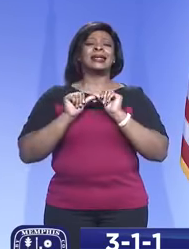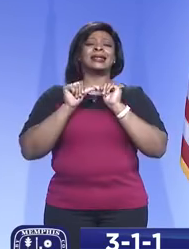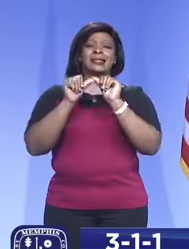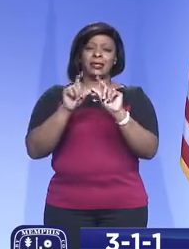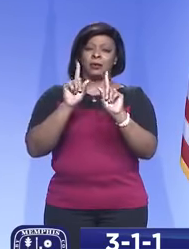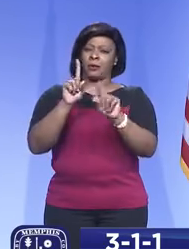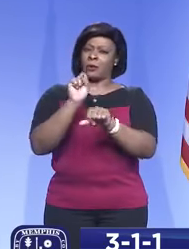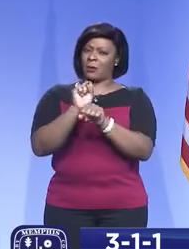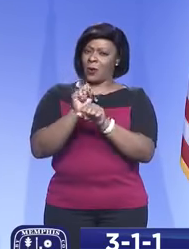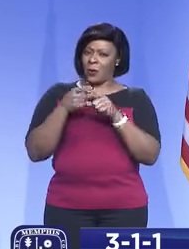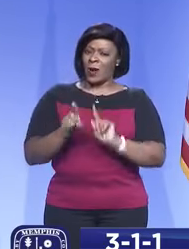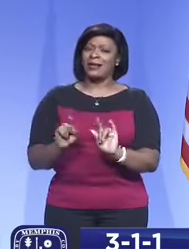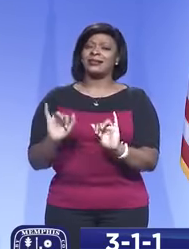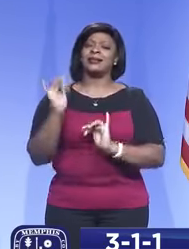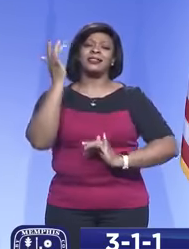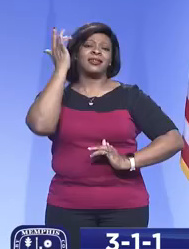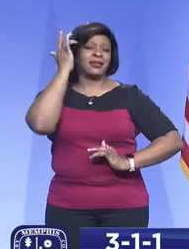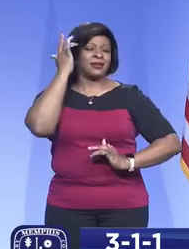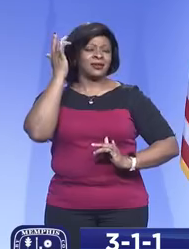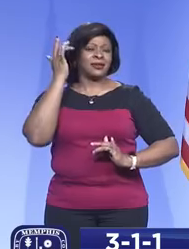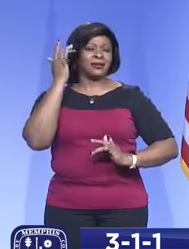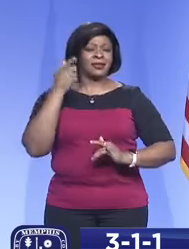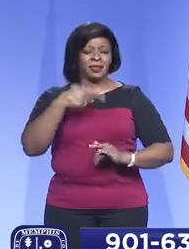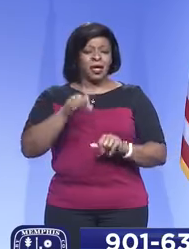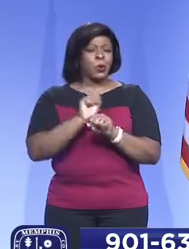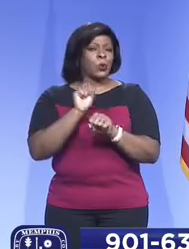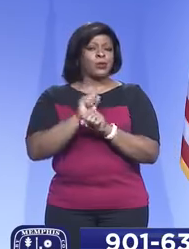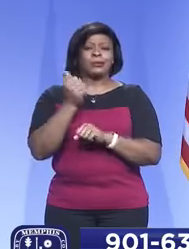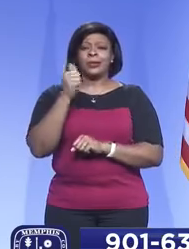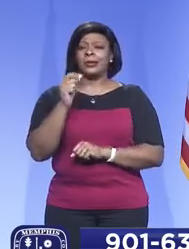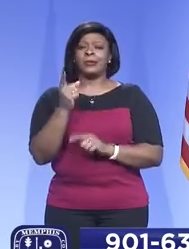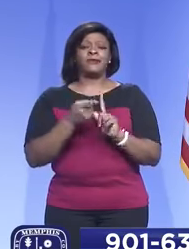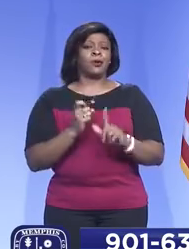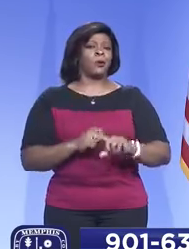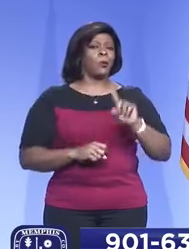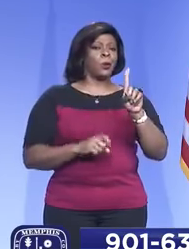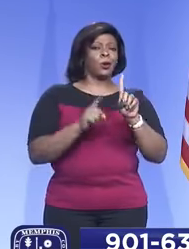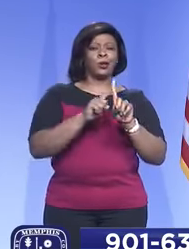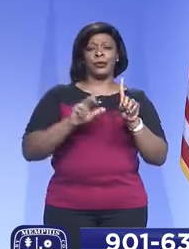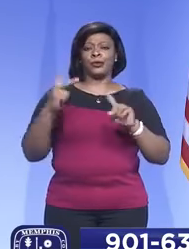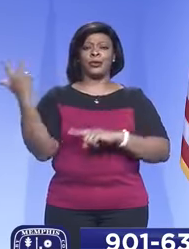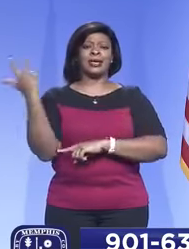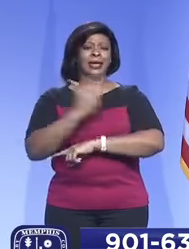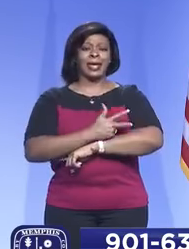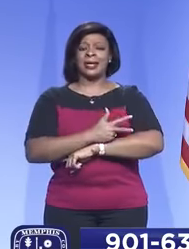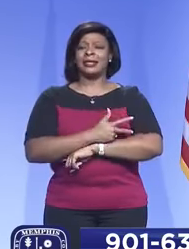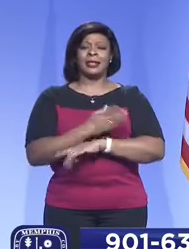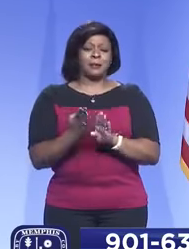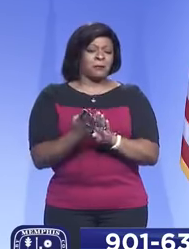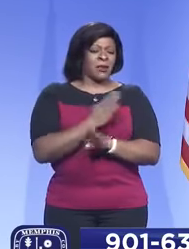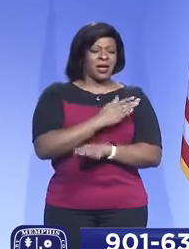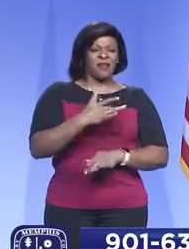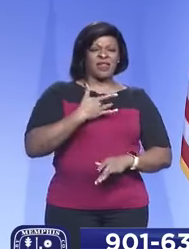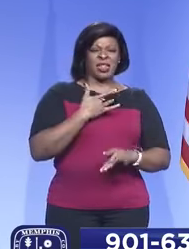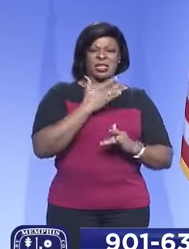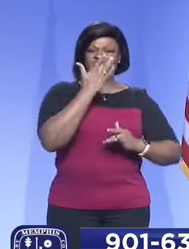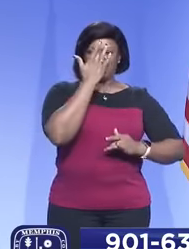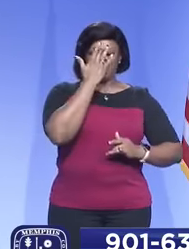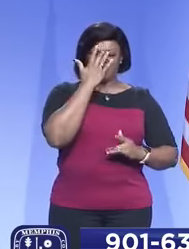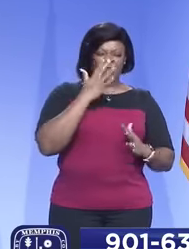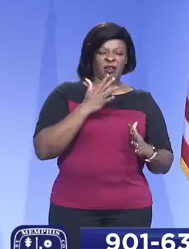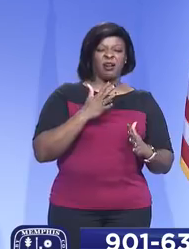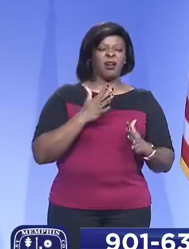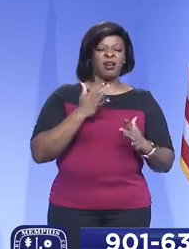go to work while ill and may work for anywhere from 1 to 3 days prior to feeling sick enough